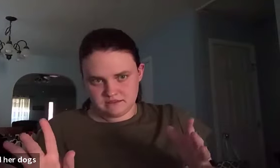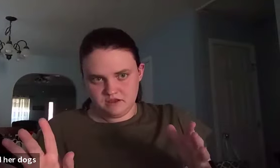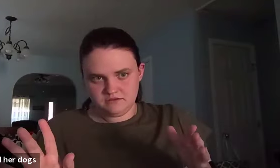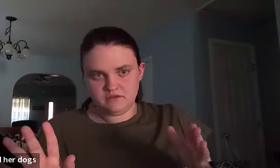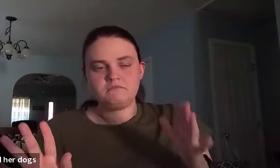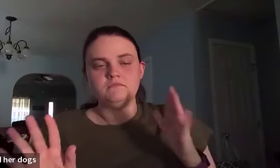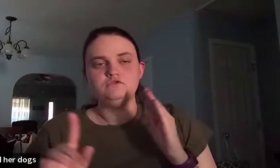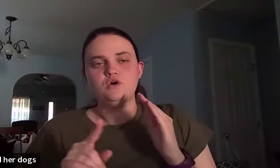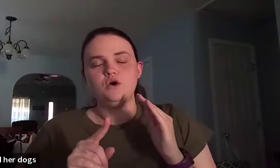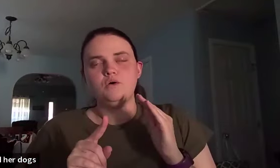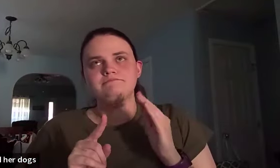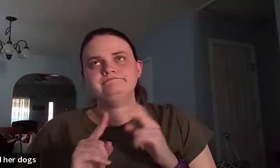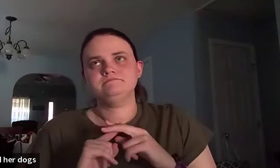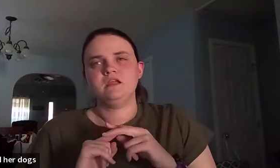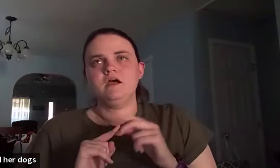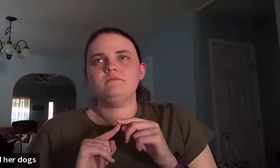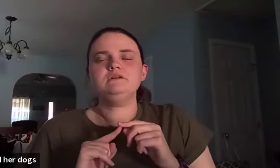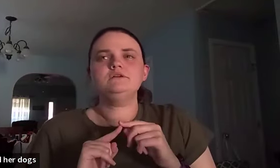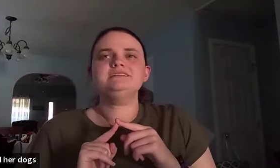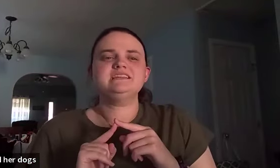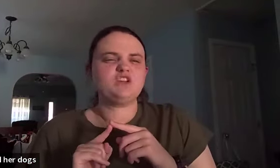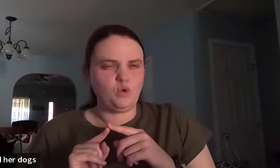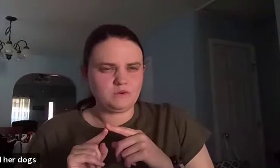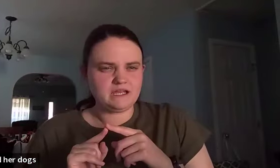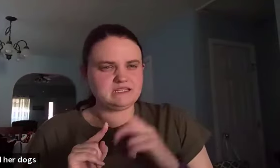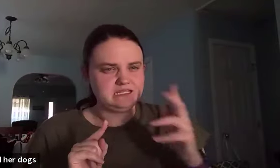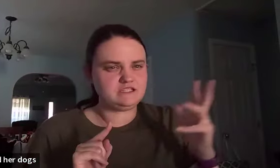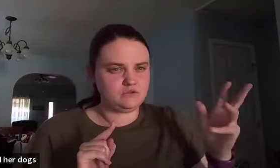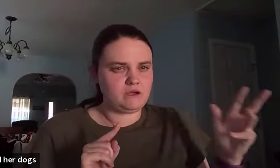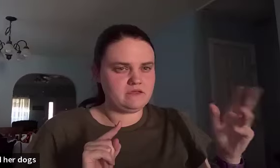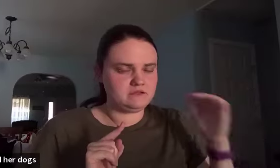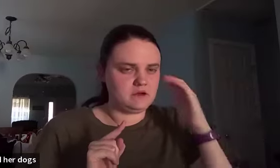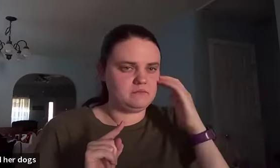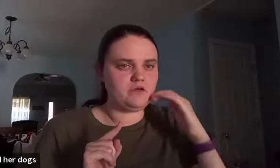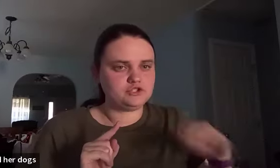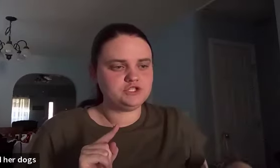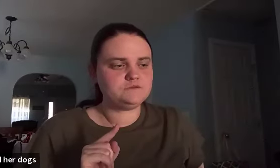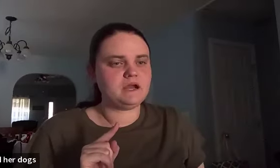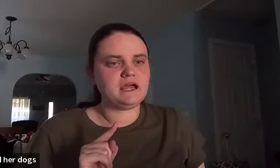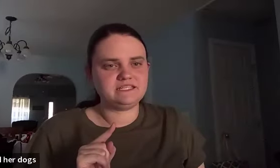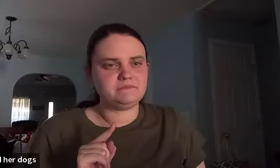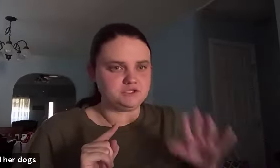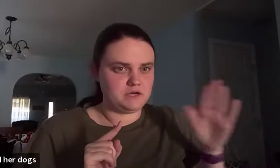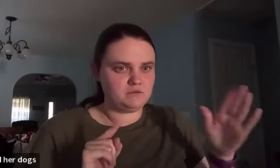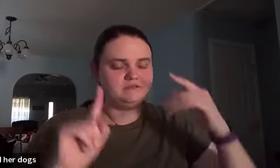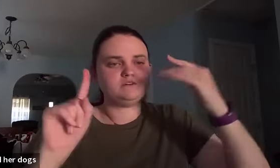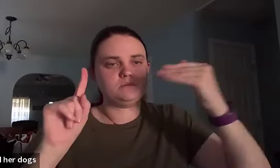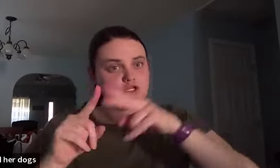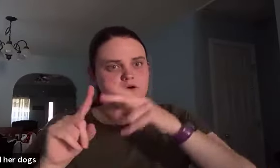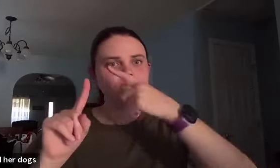Next month, well, I don't want to say it's the old way because it is still the way that others use, but I've seen a much better one. So I'm going to show you both.